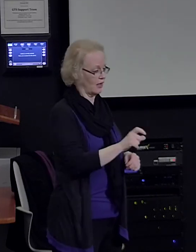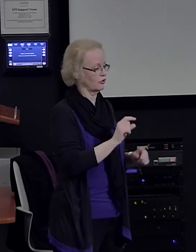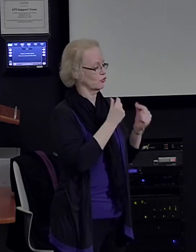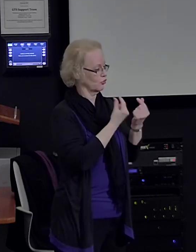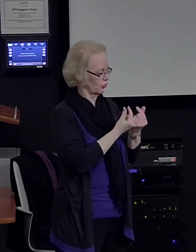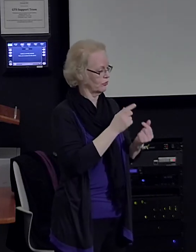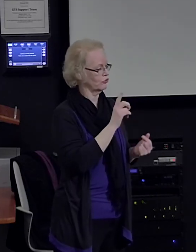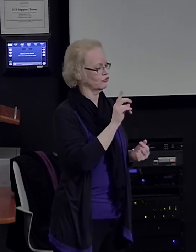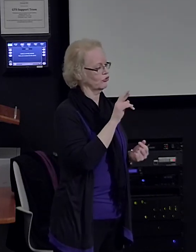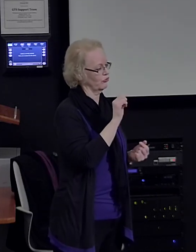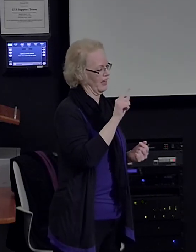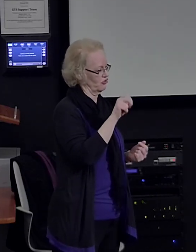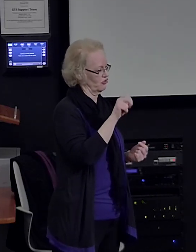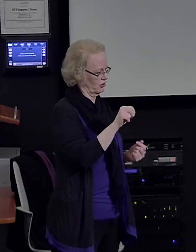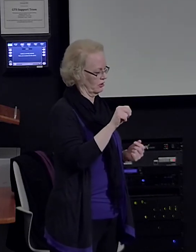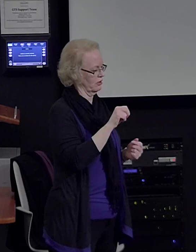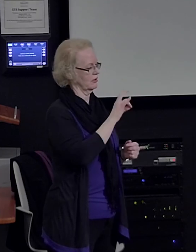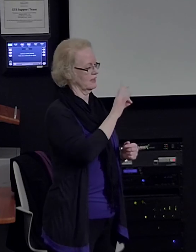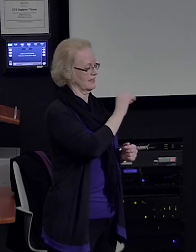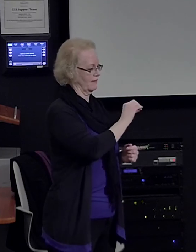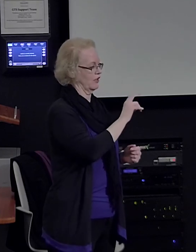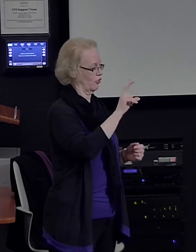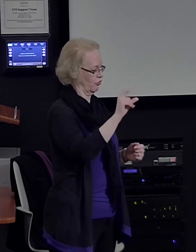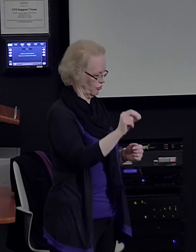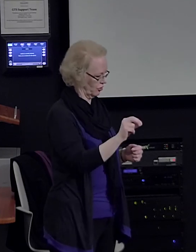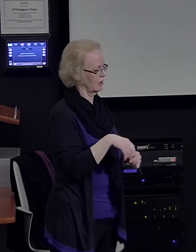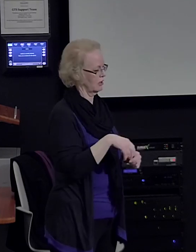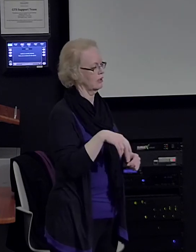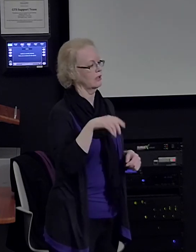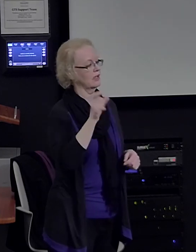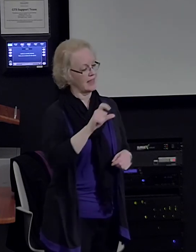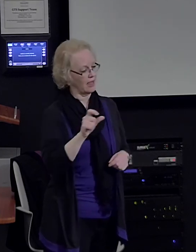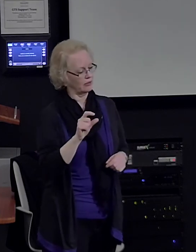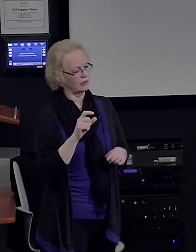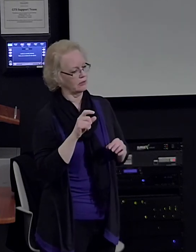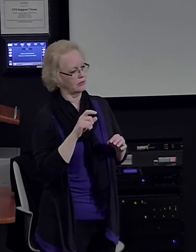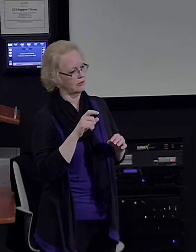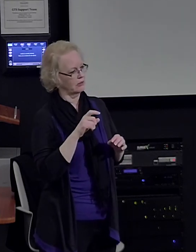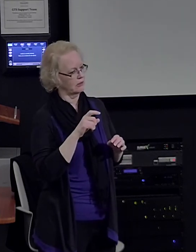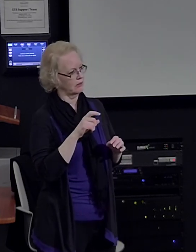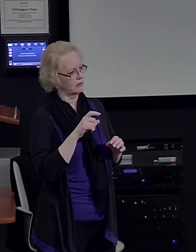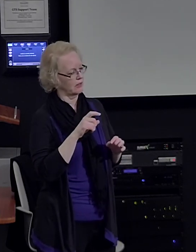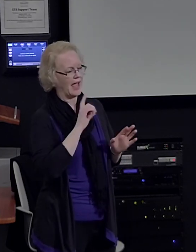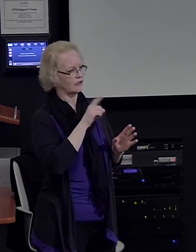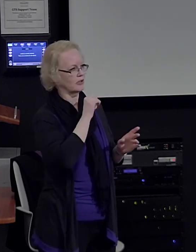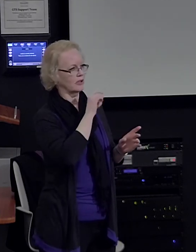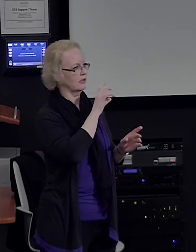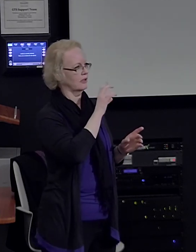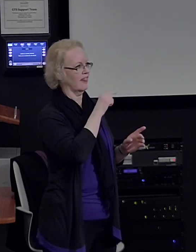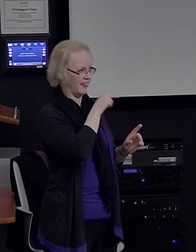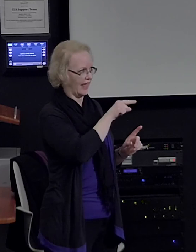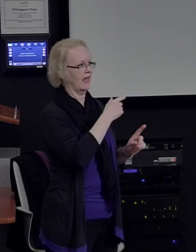stimulus we have that had that was 70 and 30 they have actually have 70 and then they have 90